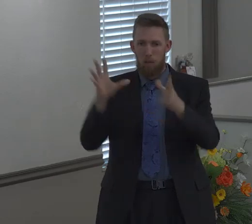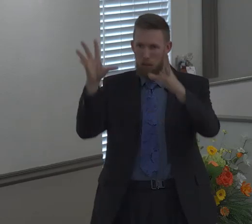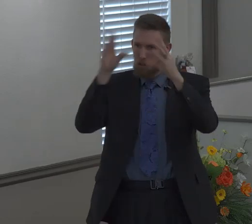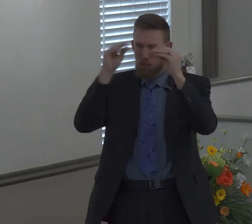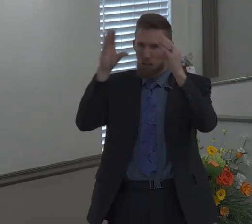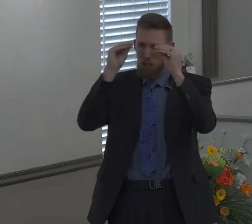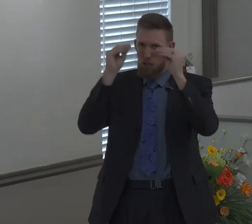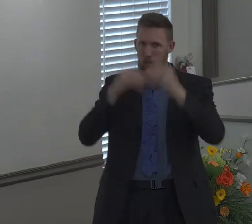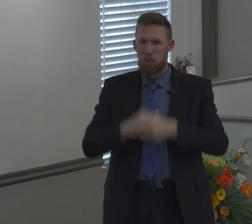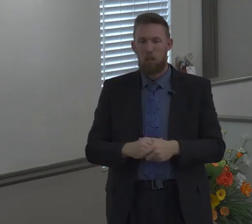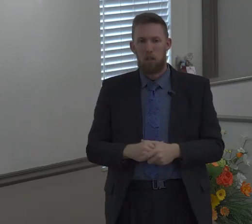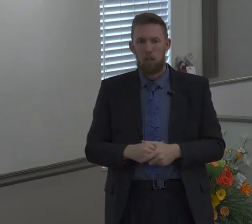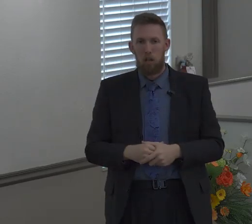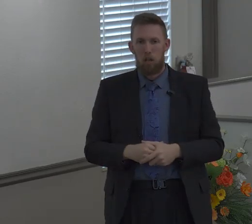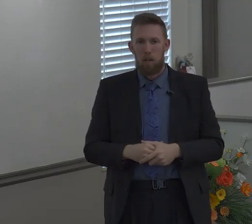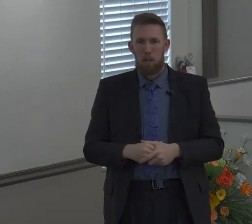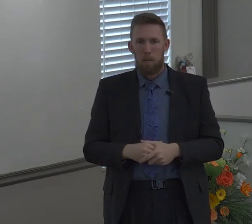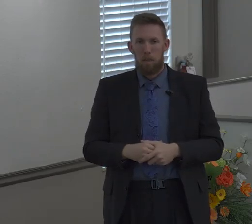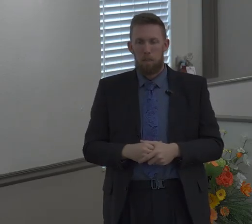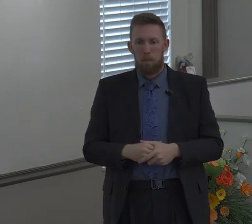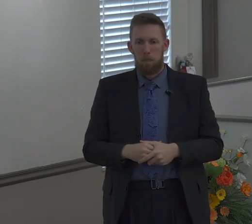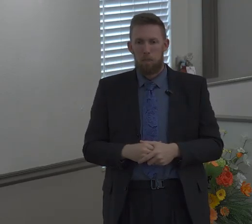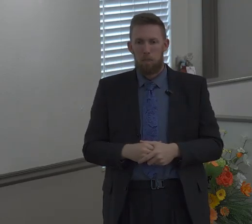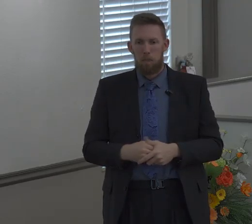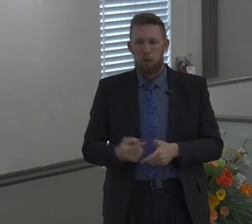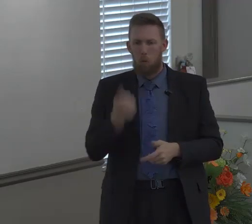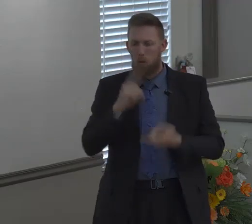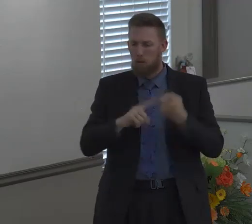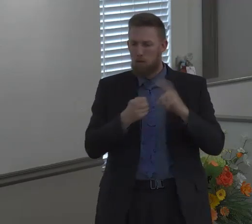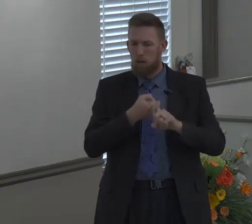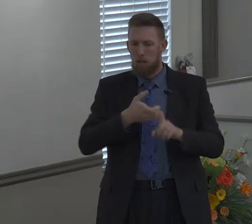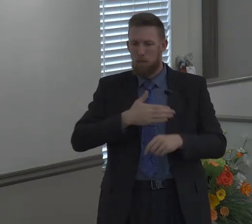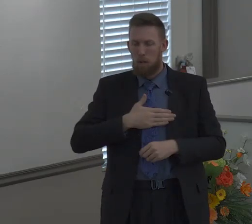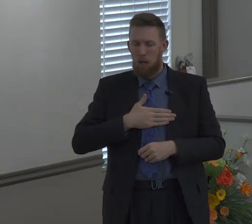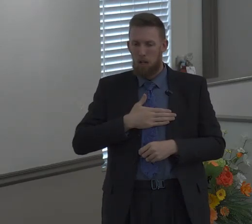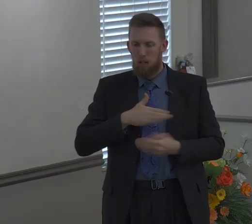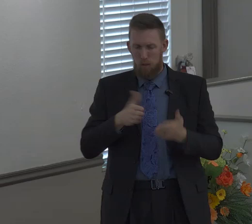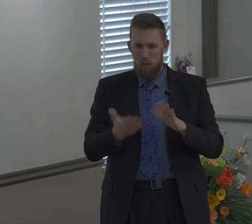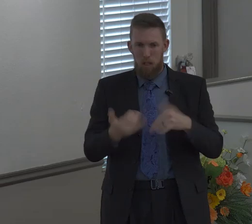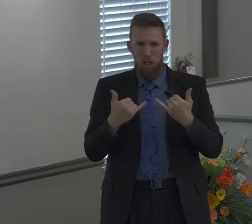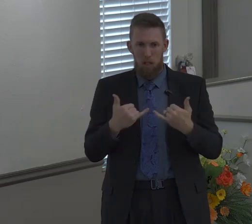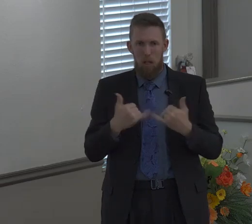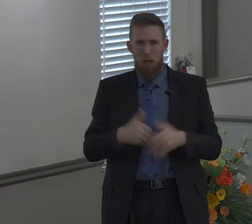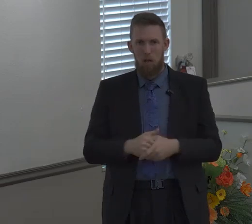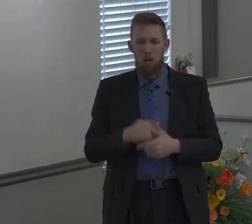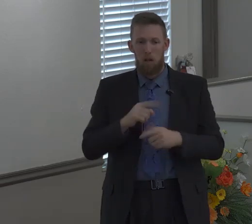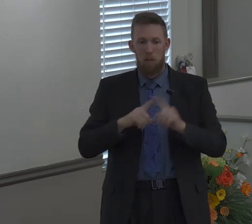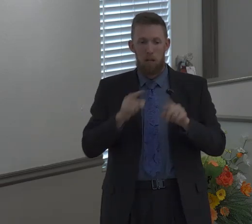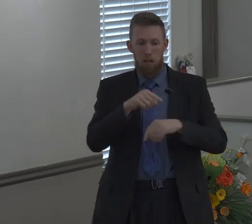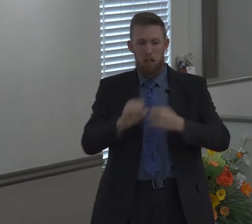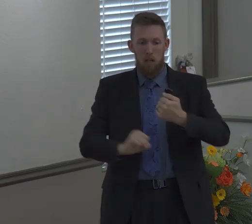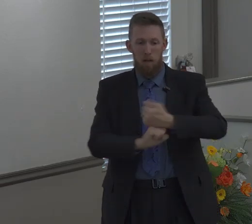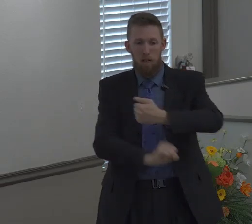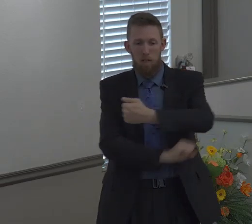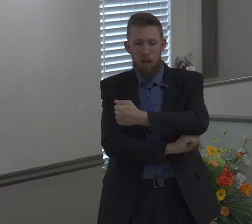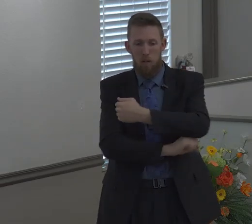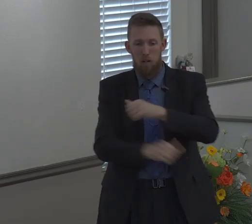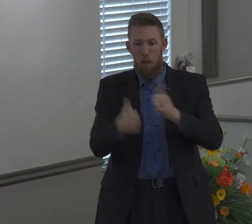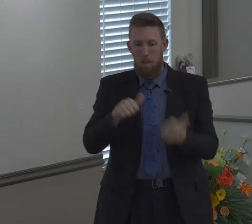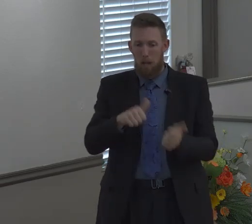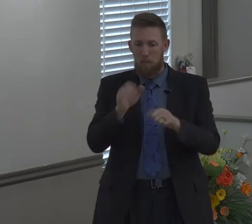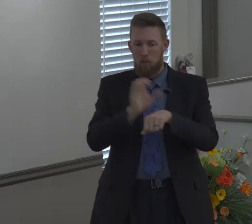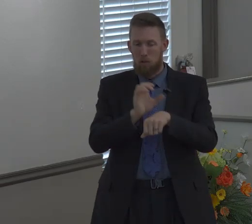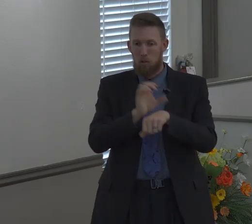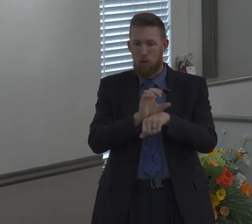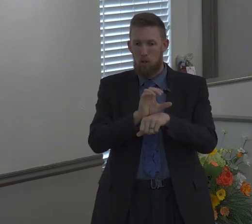They're not going to endure it. My good friend, who's with the Lord now, Dr. Earl Jessup, founder of Baptist